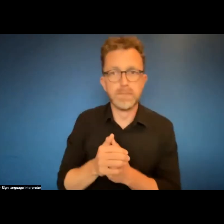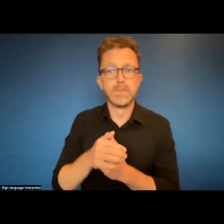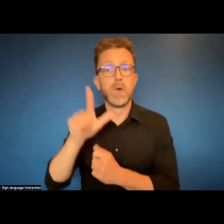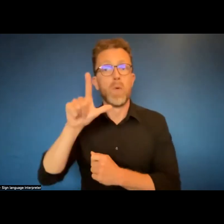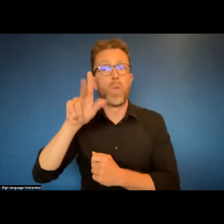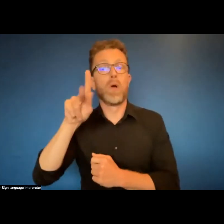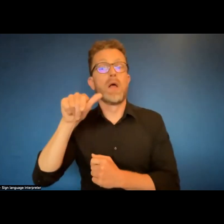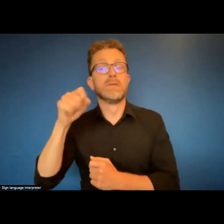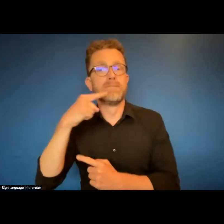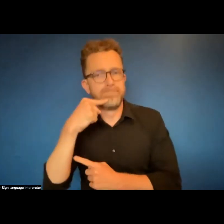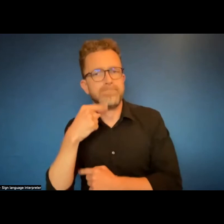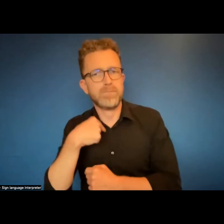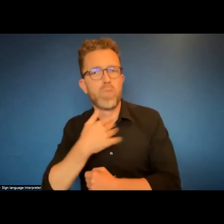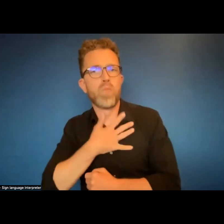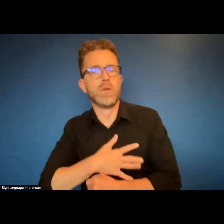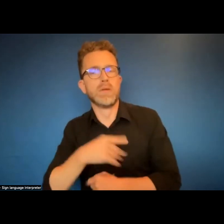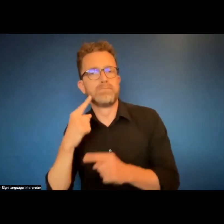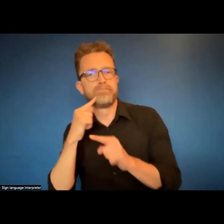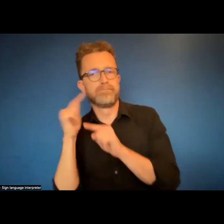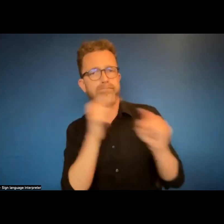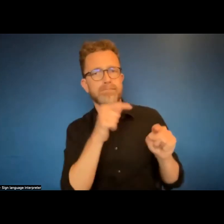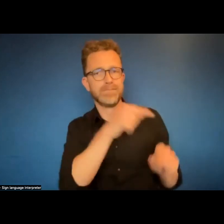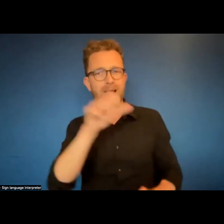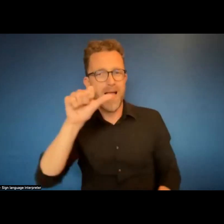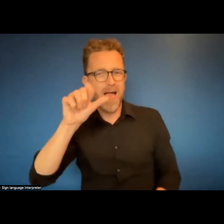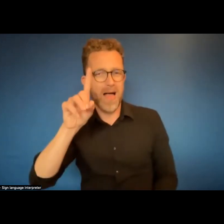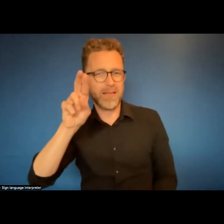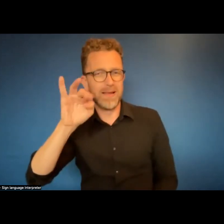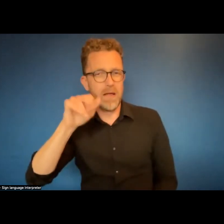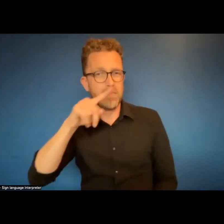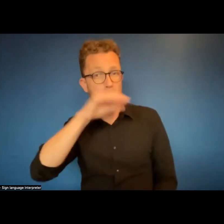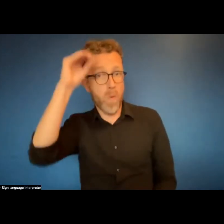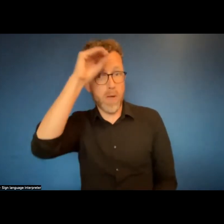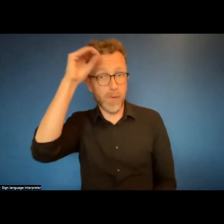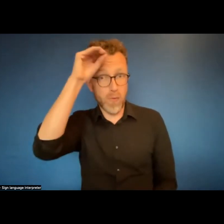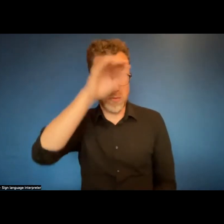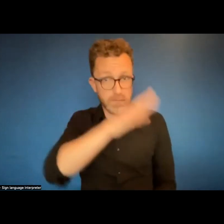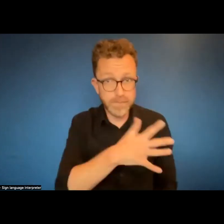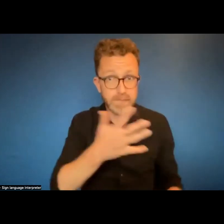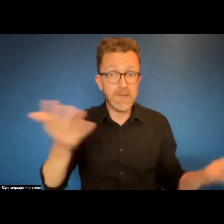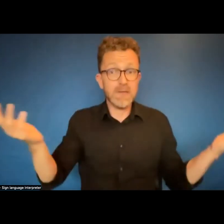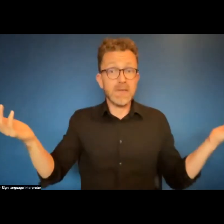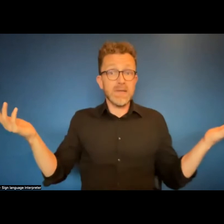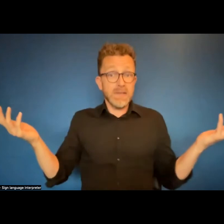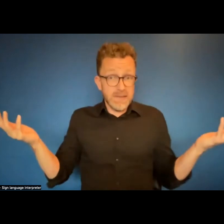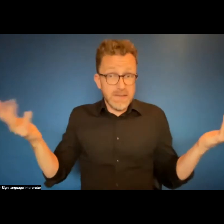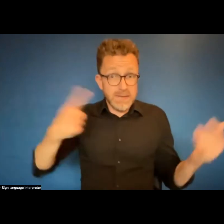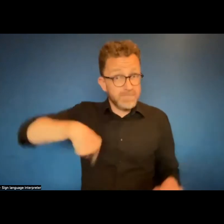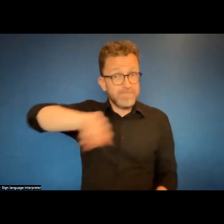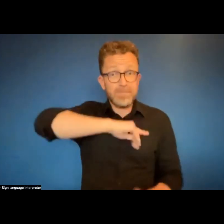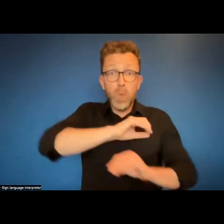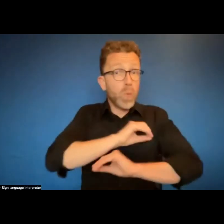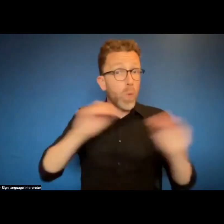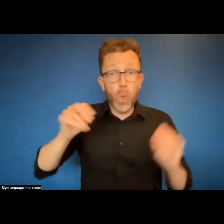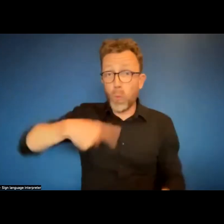will end. So this is one point, and I don't know the statistics across